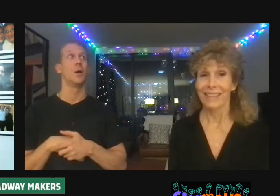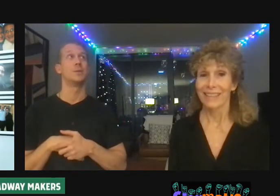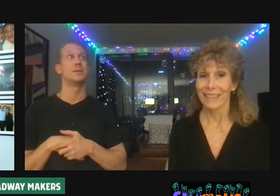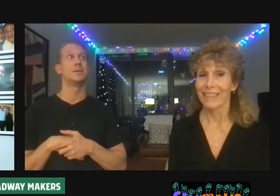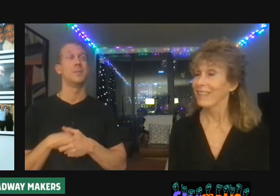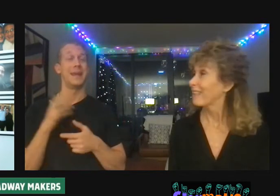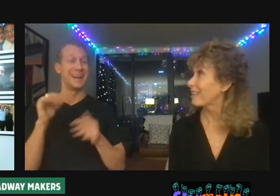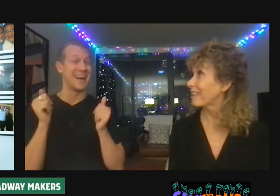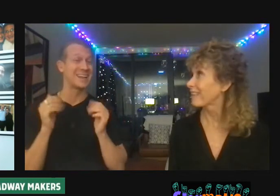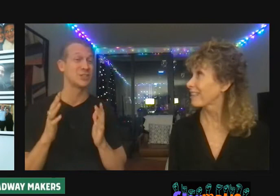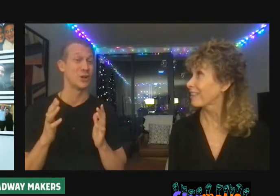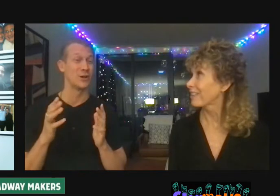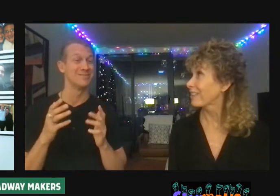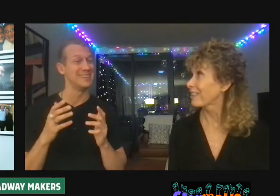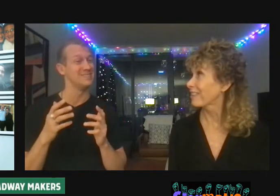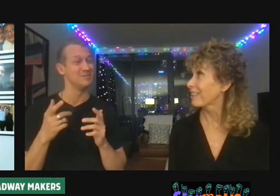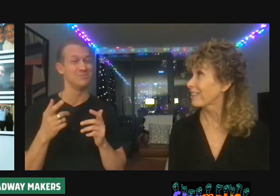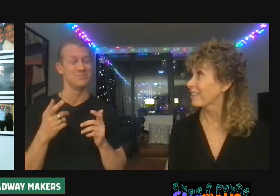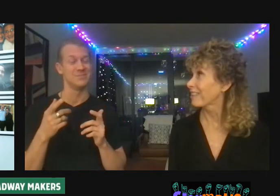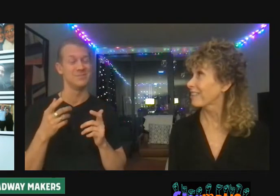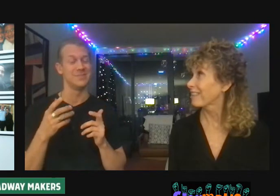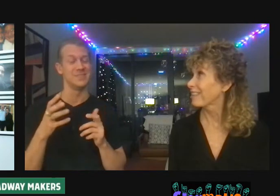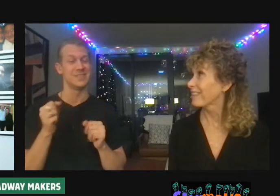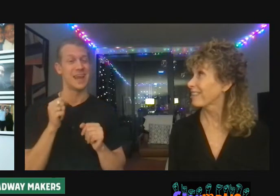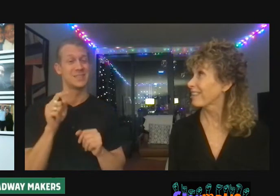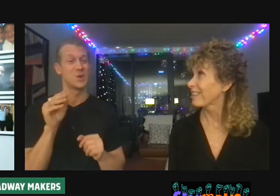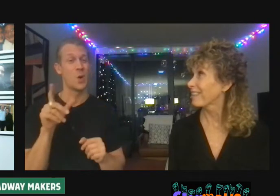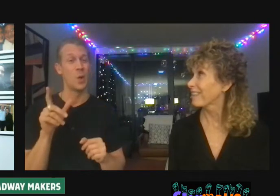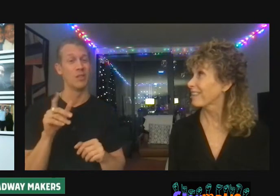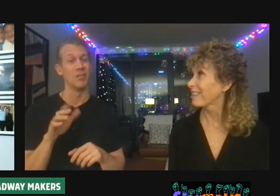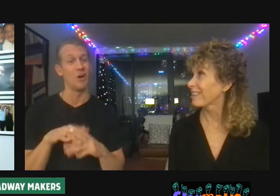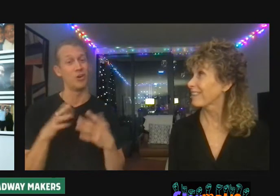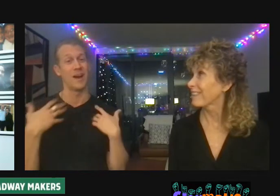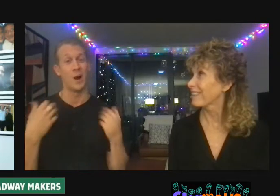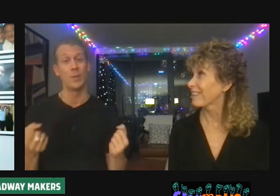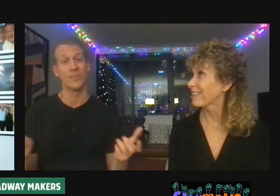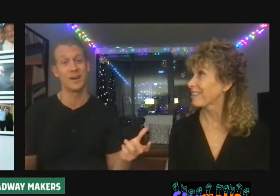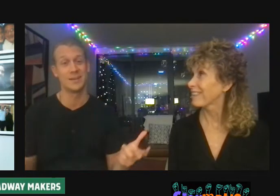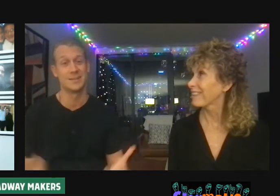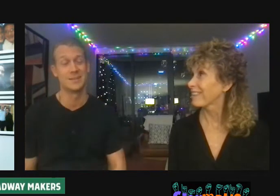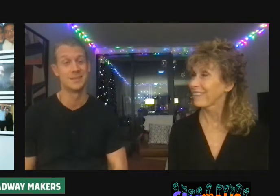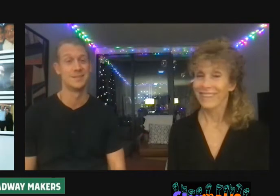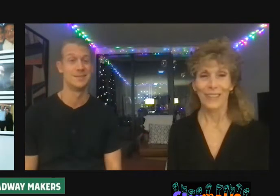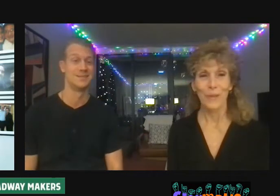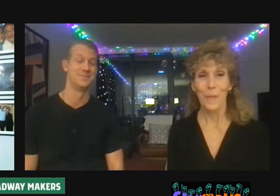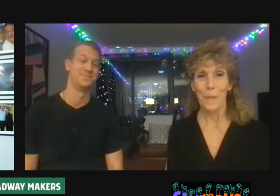And, being an actor, it takes toll on your health.